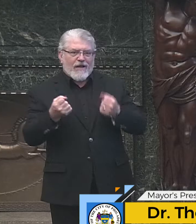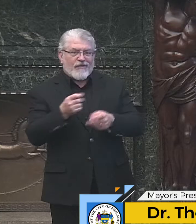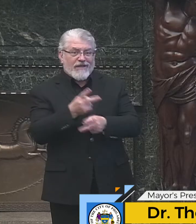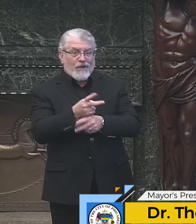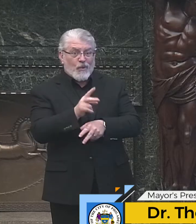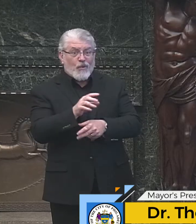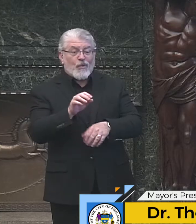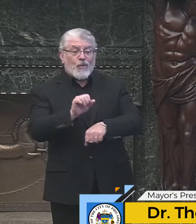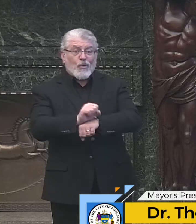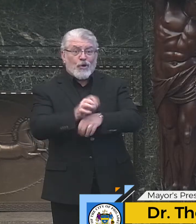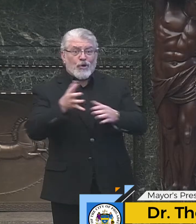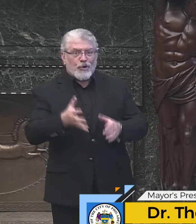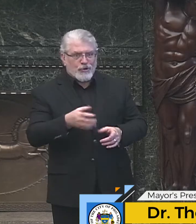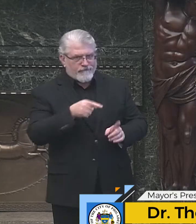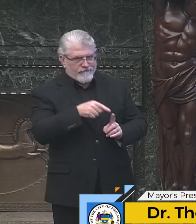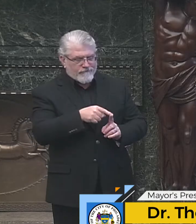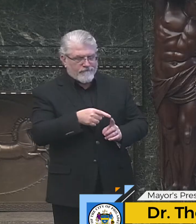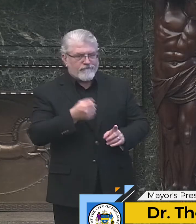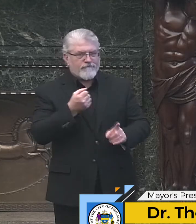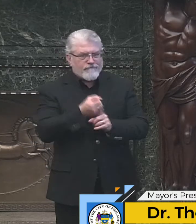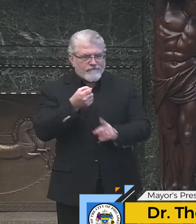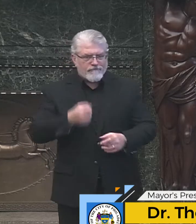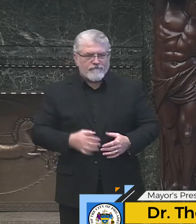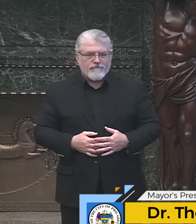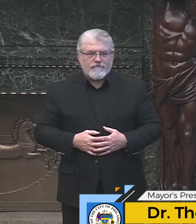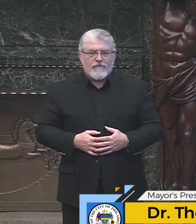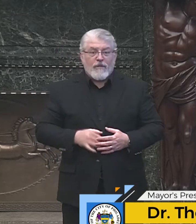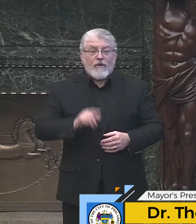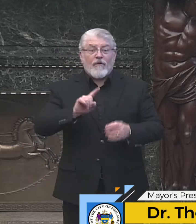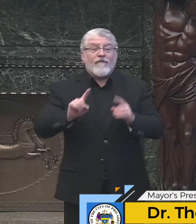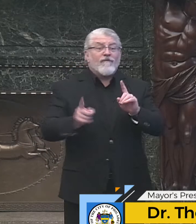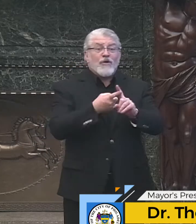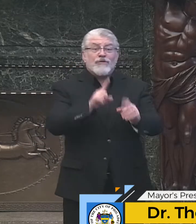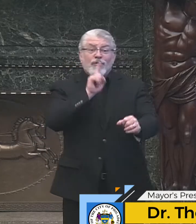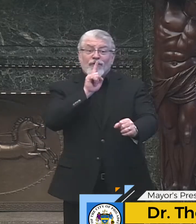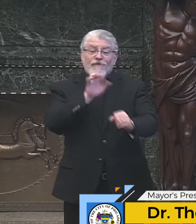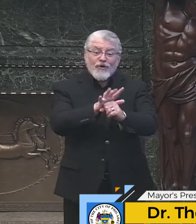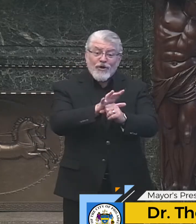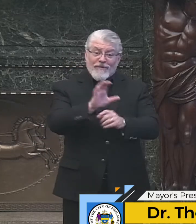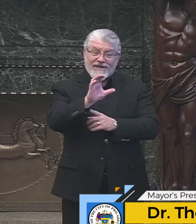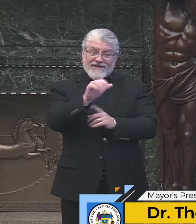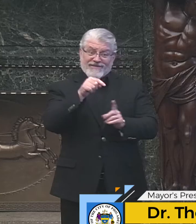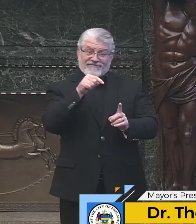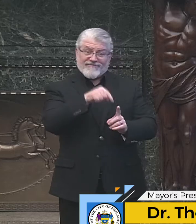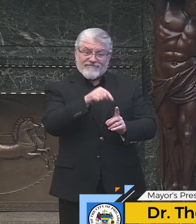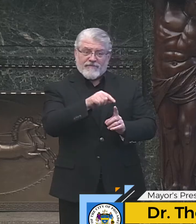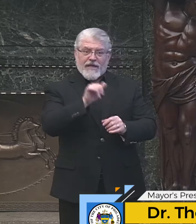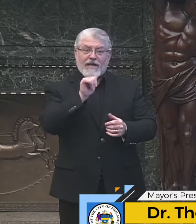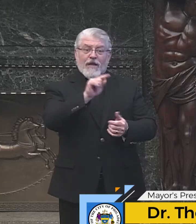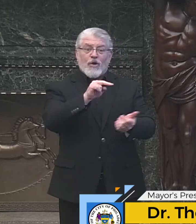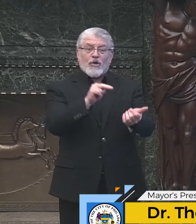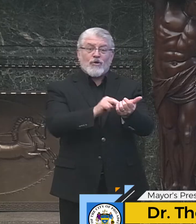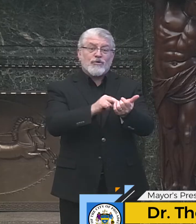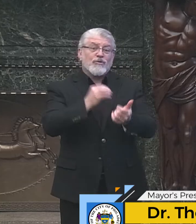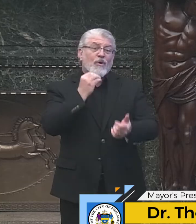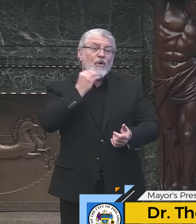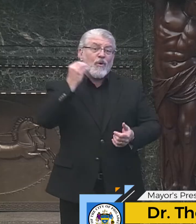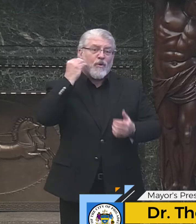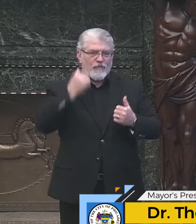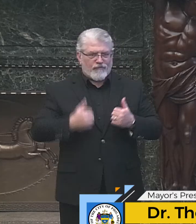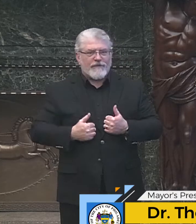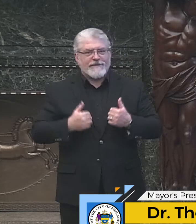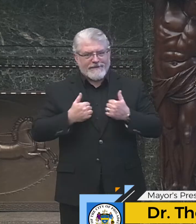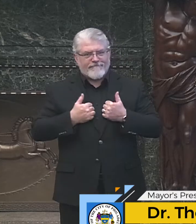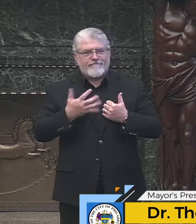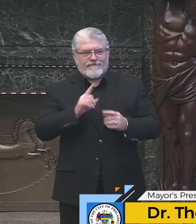also have to report that we now have the first confirmed case of this infection in a nursing home resident. Provides an opportunity to talk about